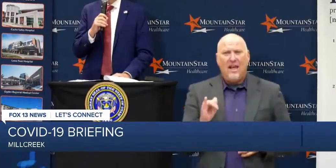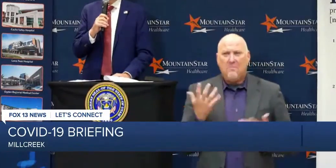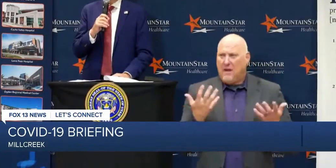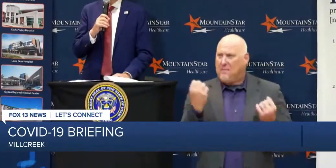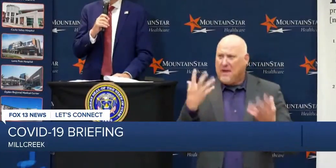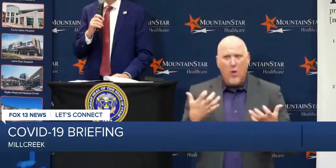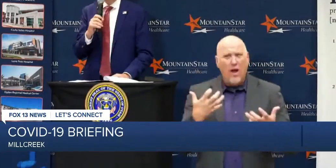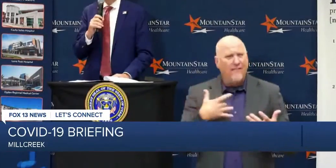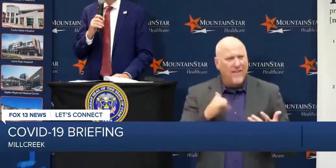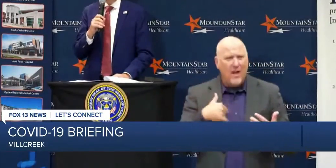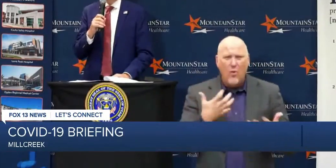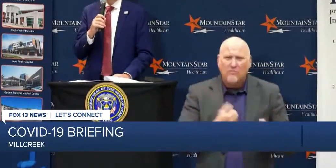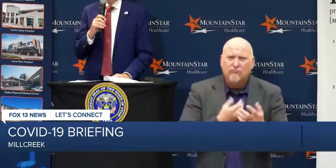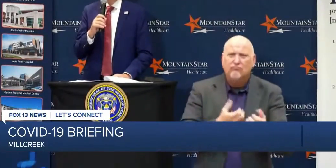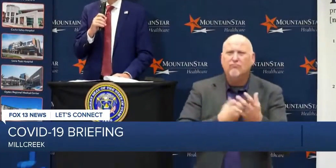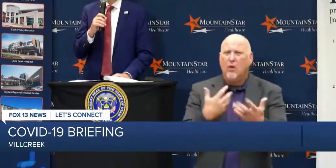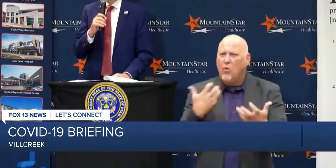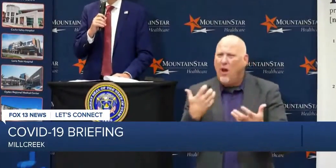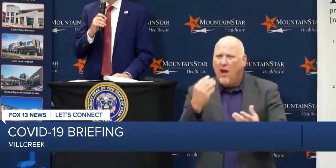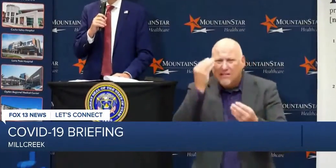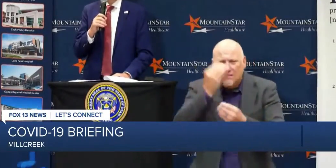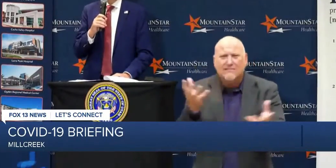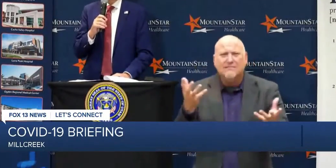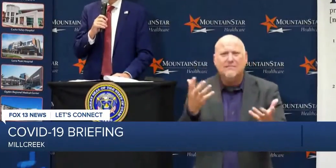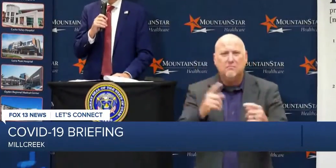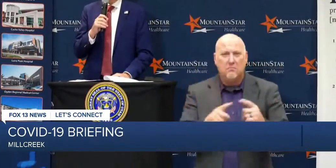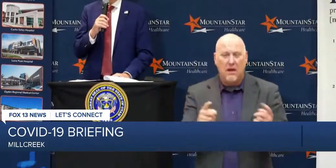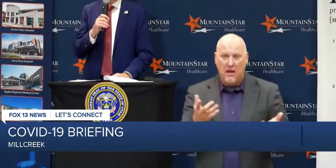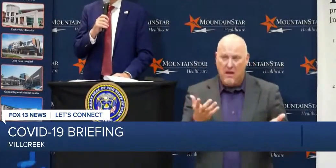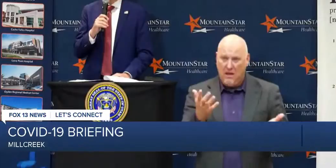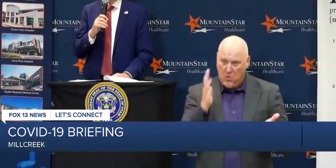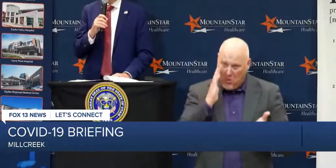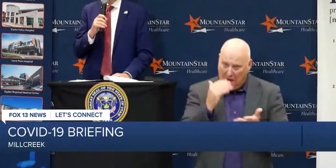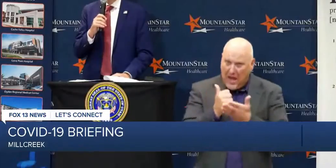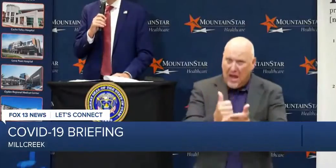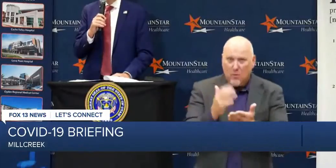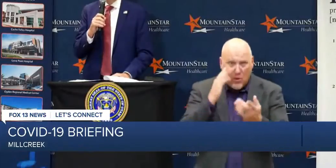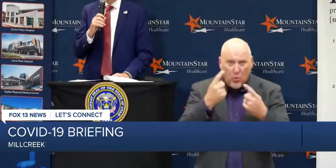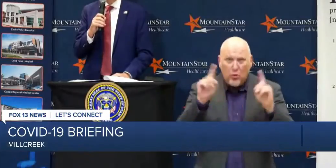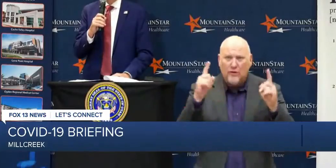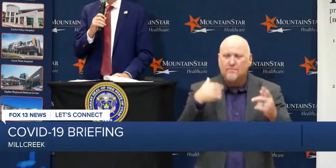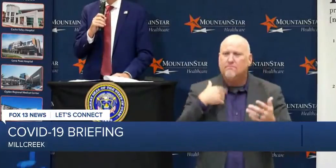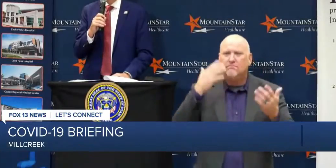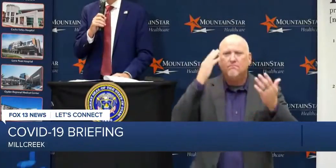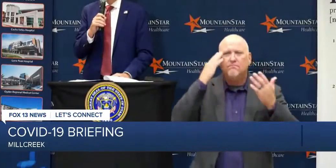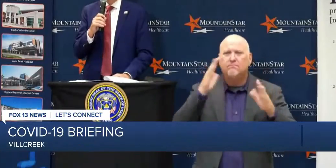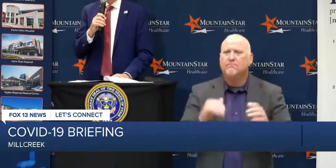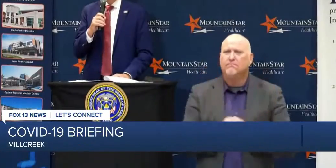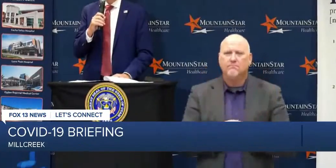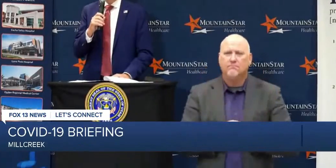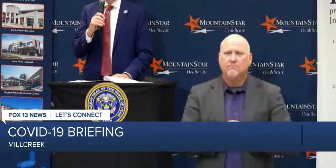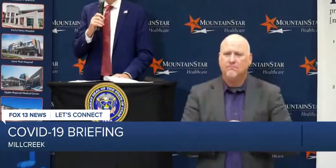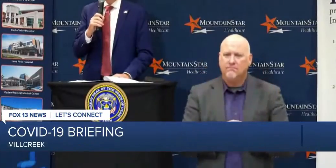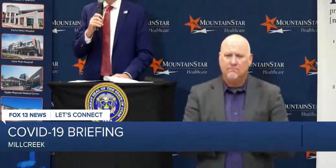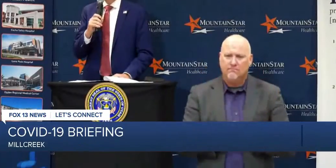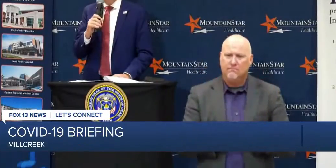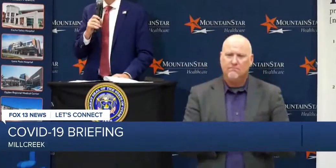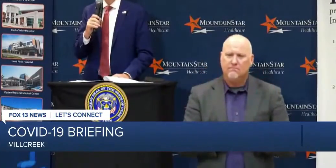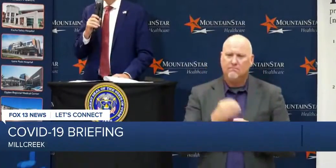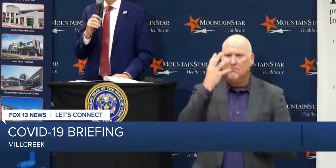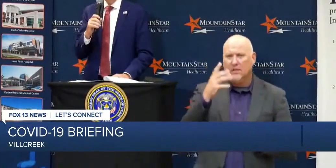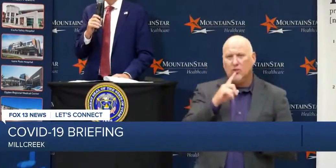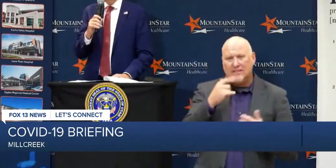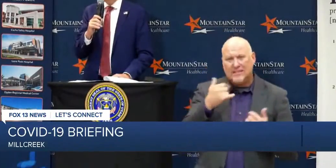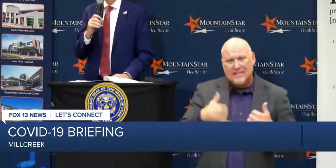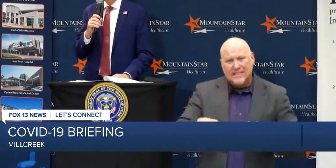is this. First of all, thousands of people got their first vaccine in the state of Utah last week. That means that there are